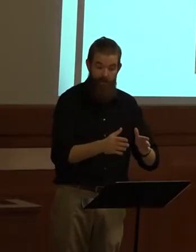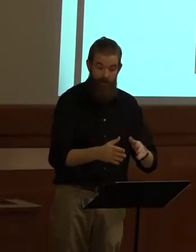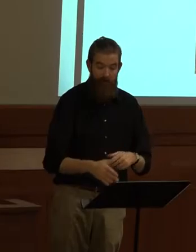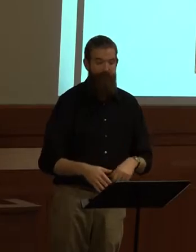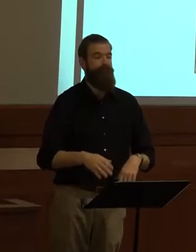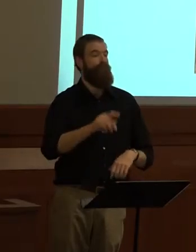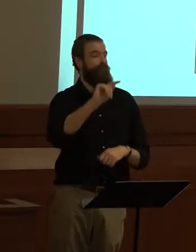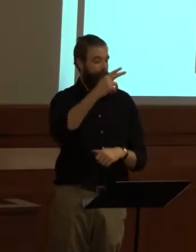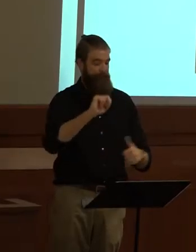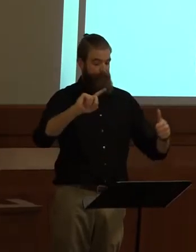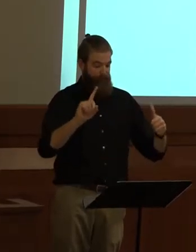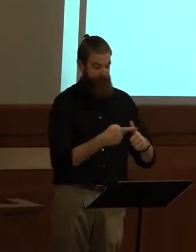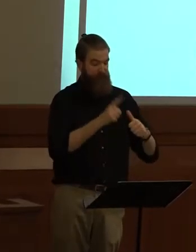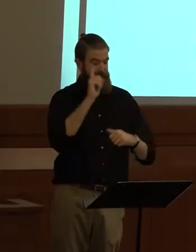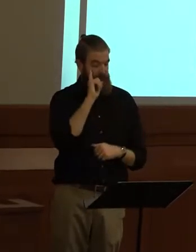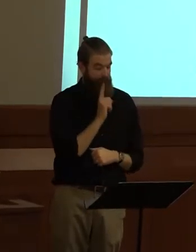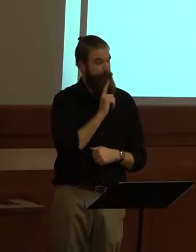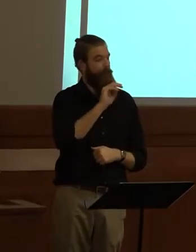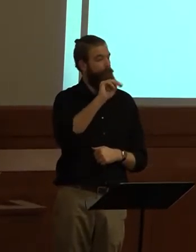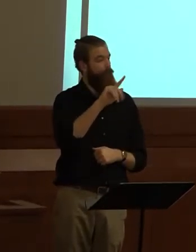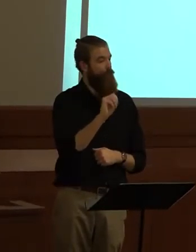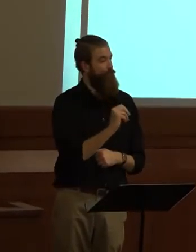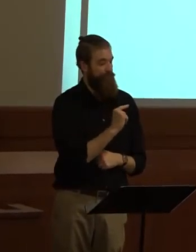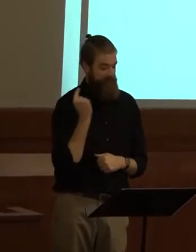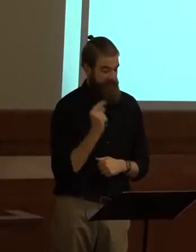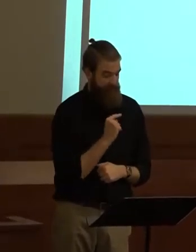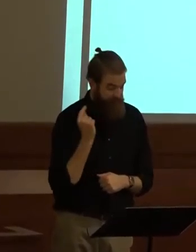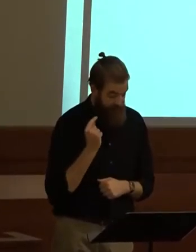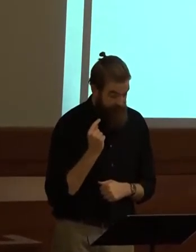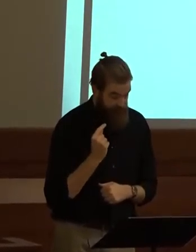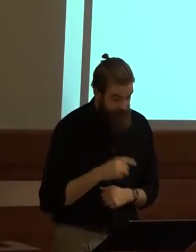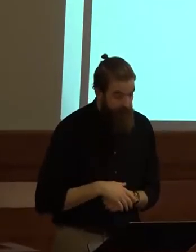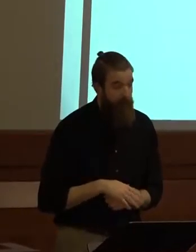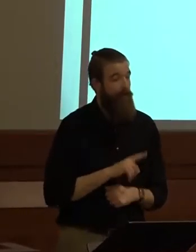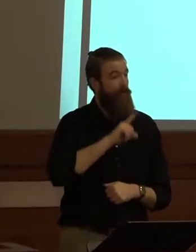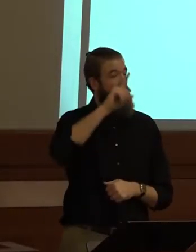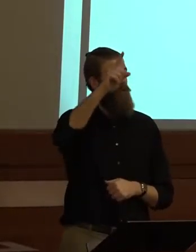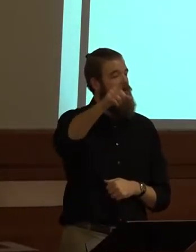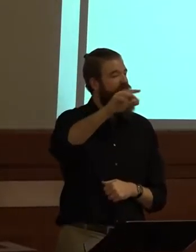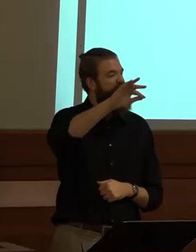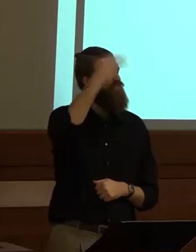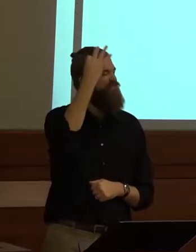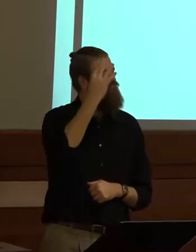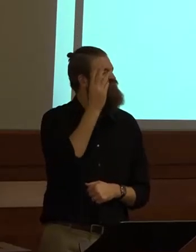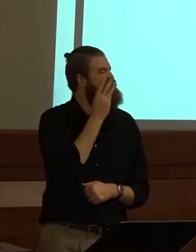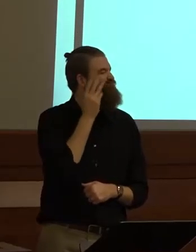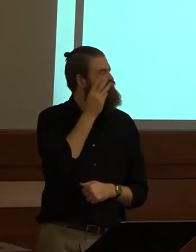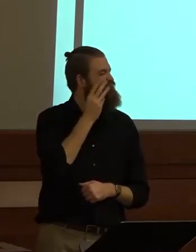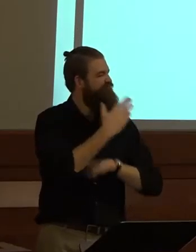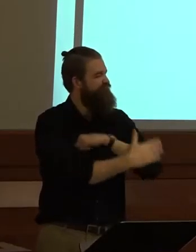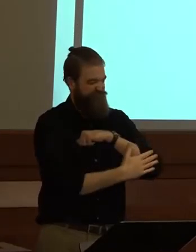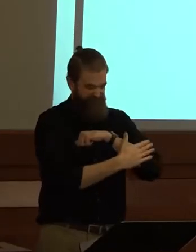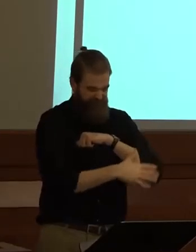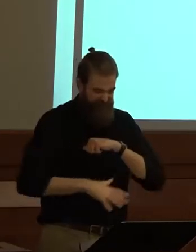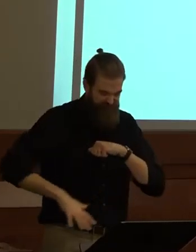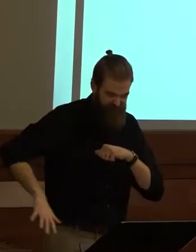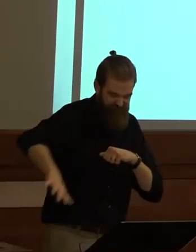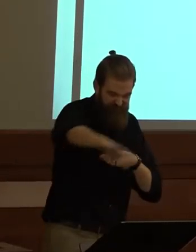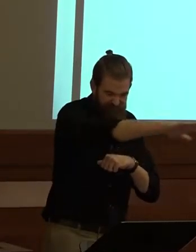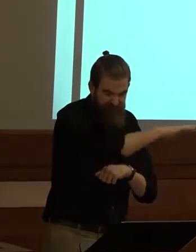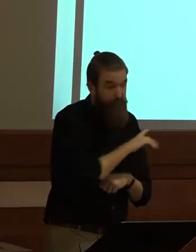At a spacious estate in French wine country, just outside the city of Bordeaux, during the last years of the